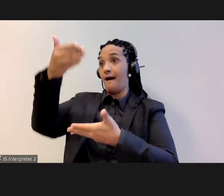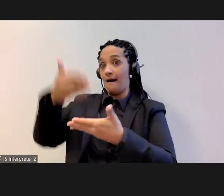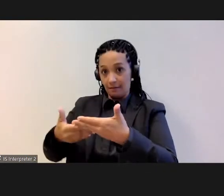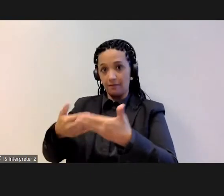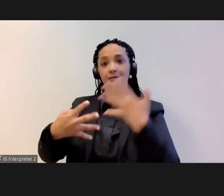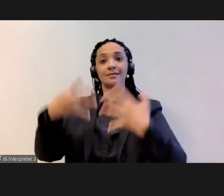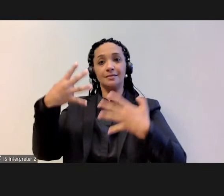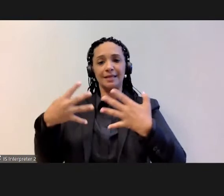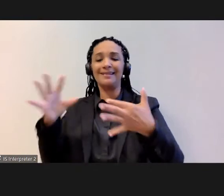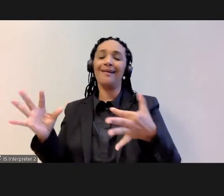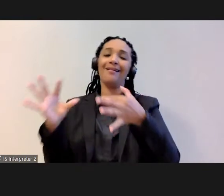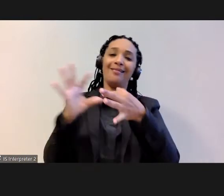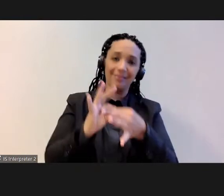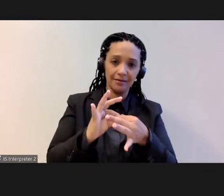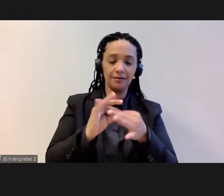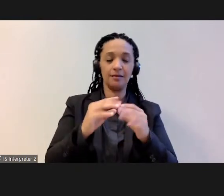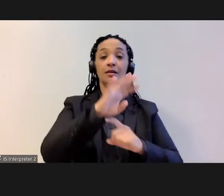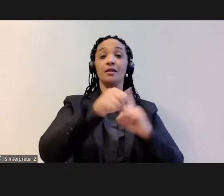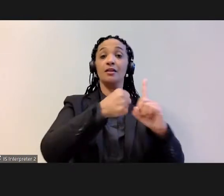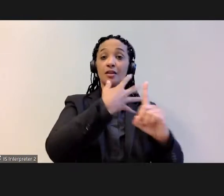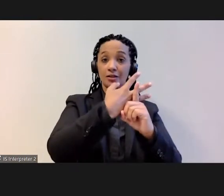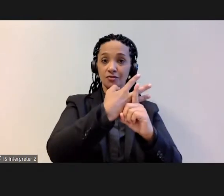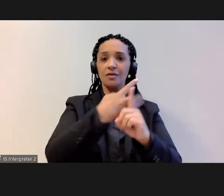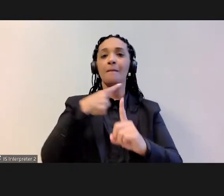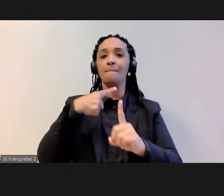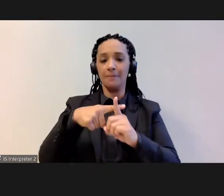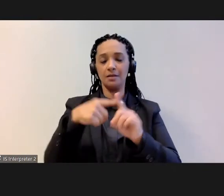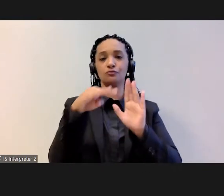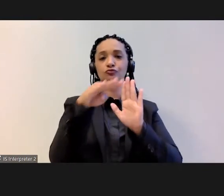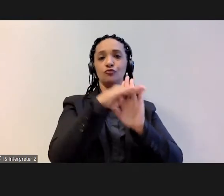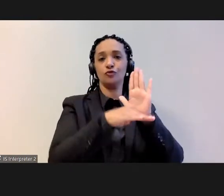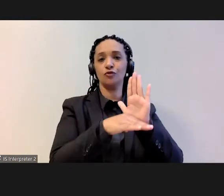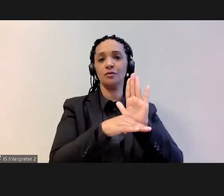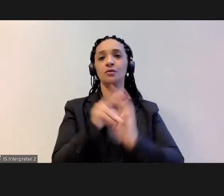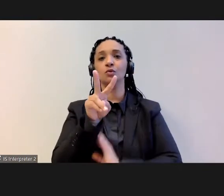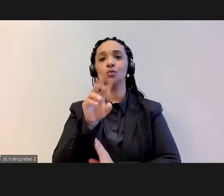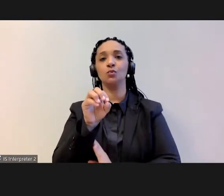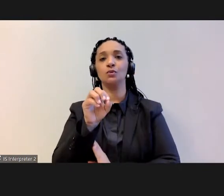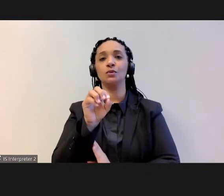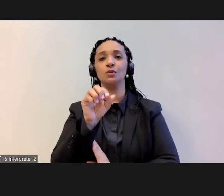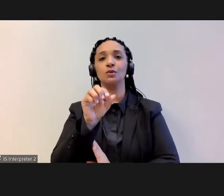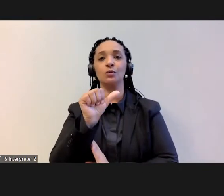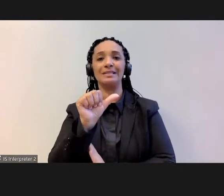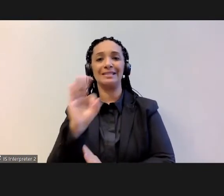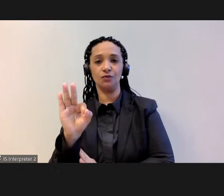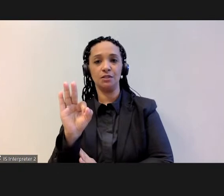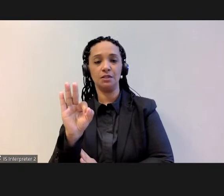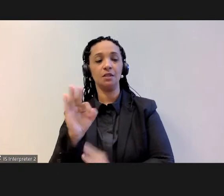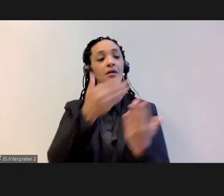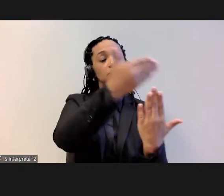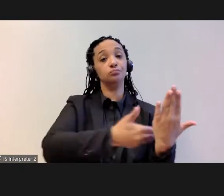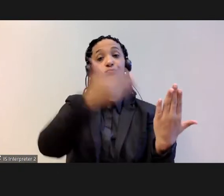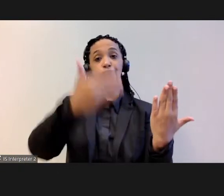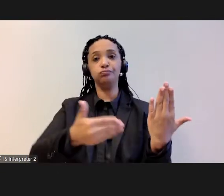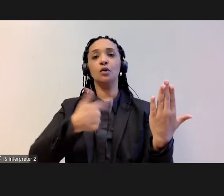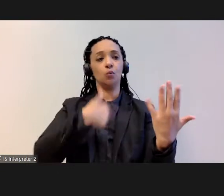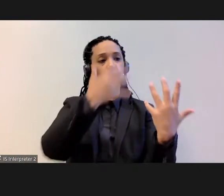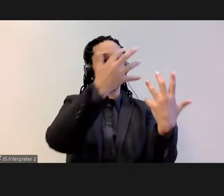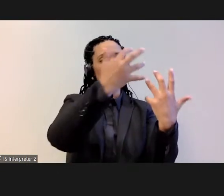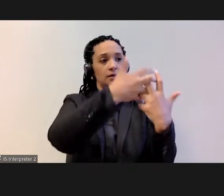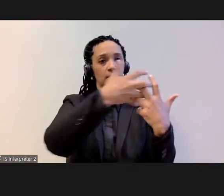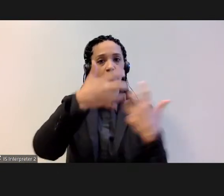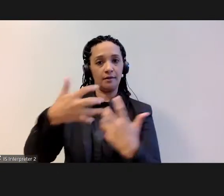the 2063, so that we do not lose track of the implementation of these of the